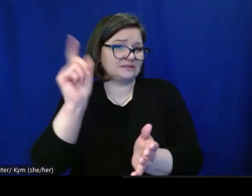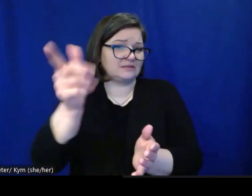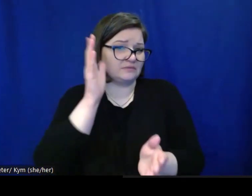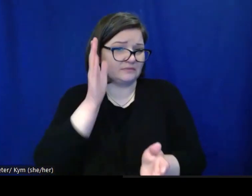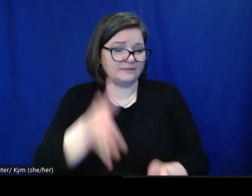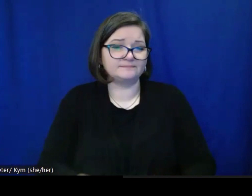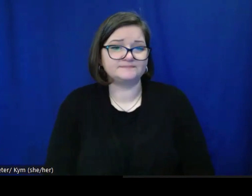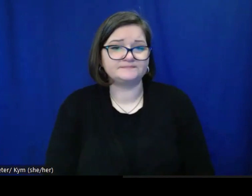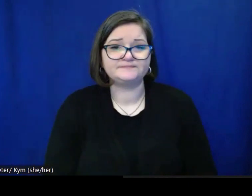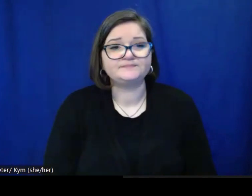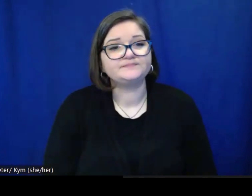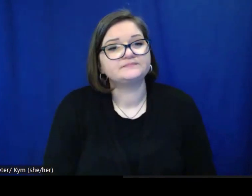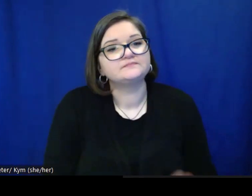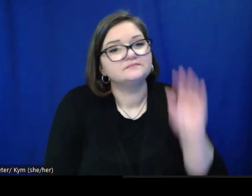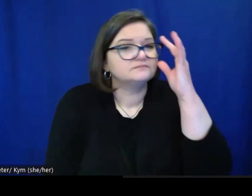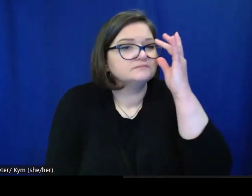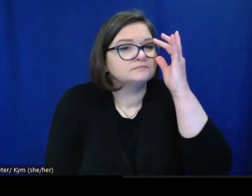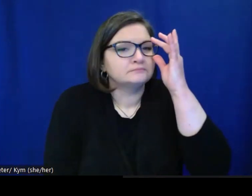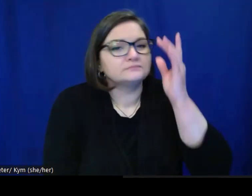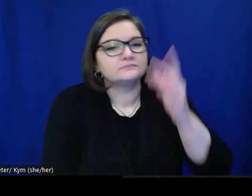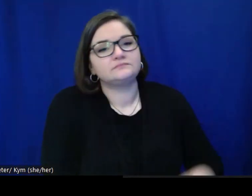it.